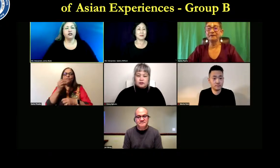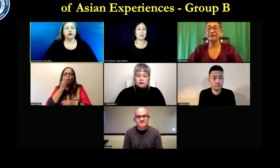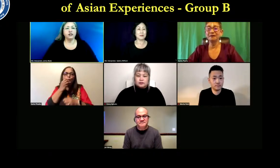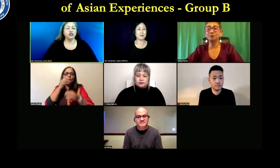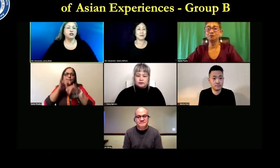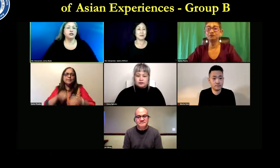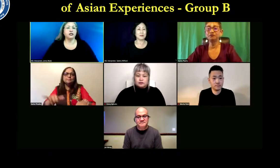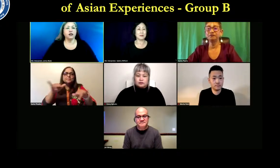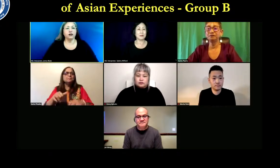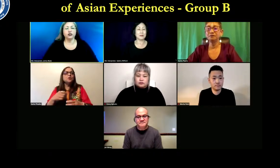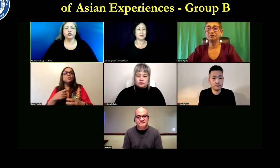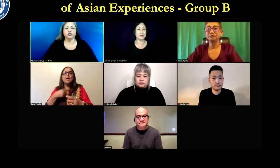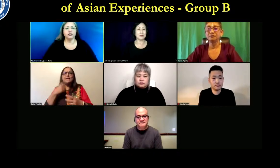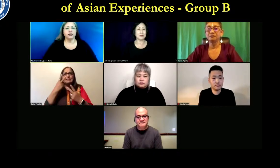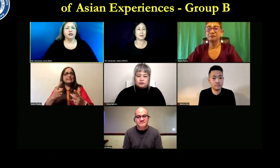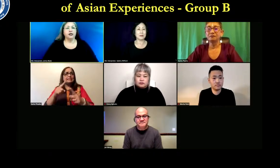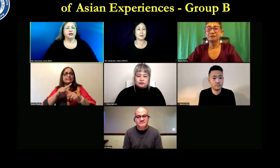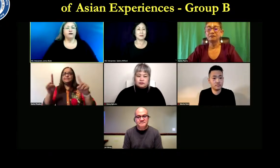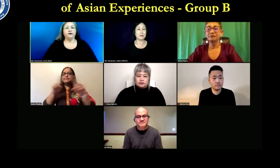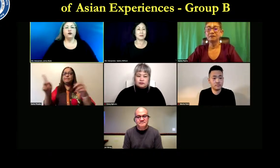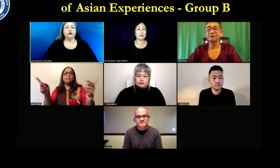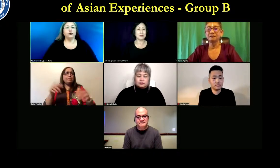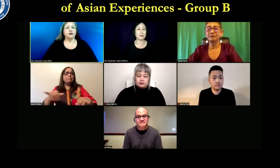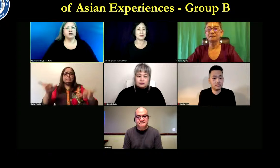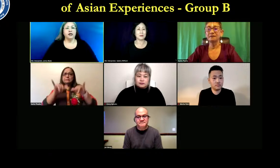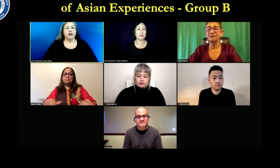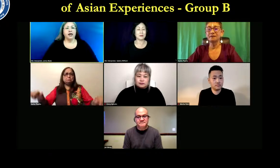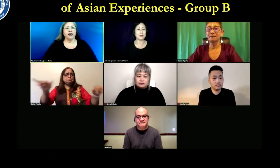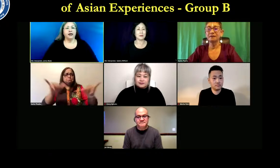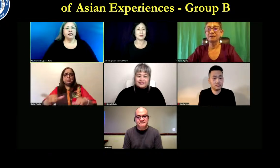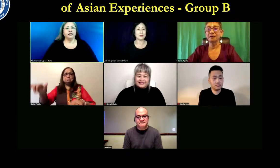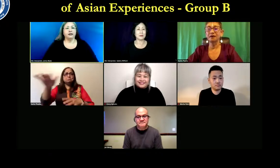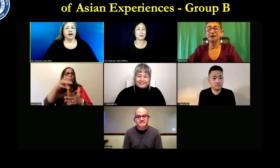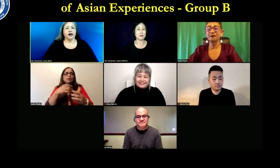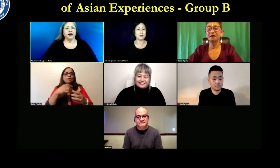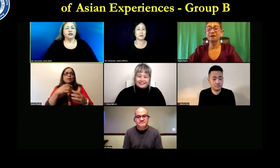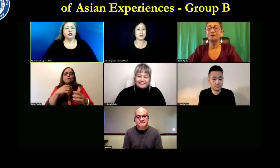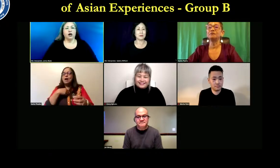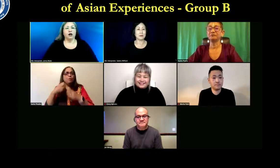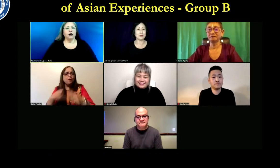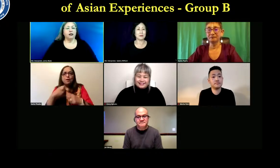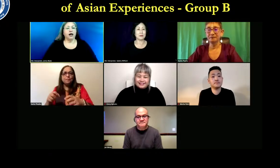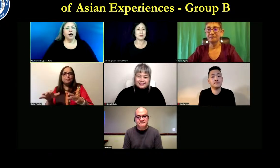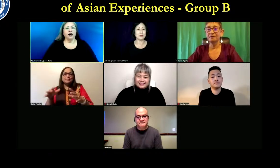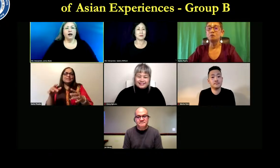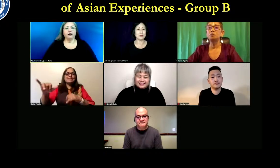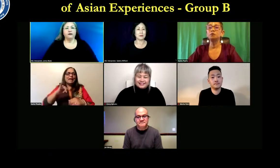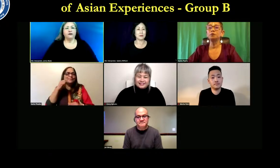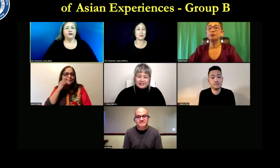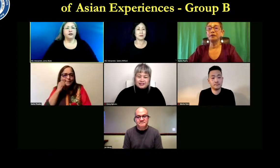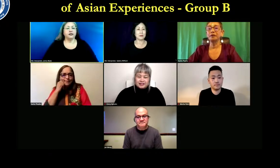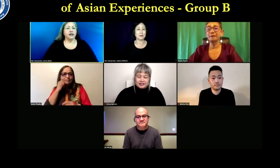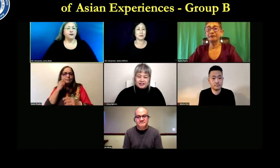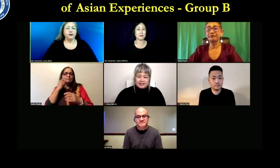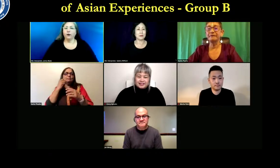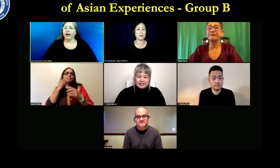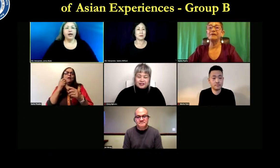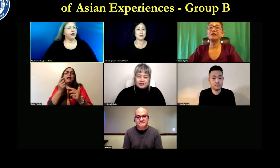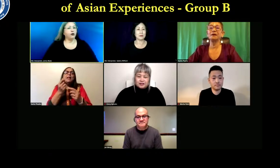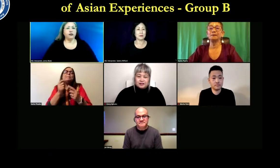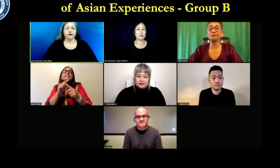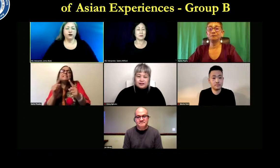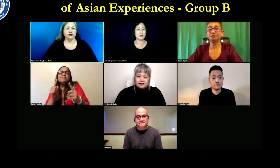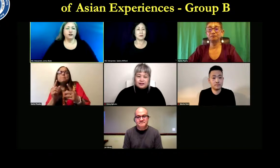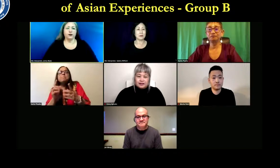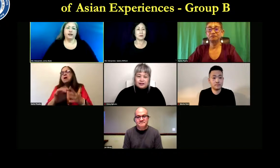lived in the traditions and the cultures, the foods, and I saw a lot of the same people and